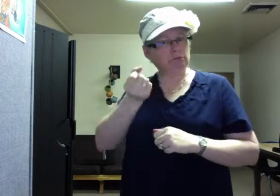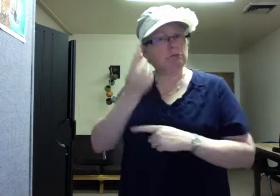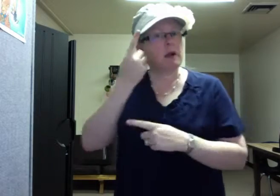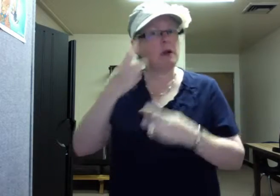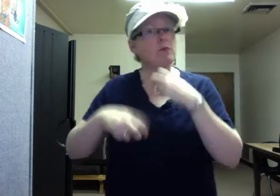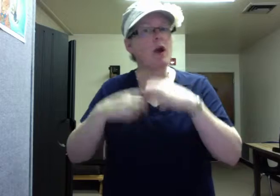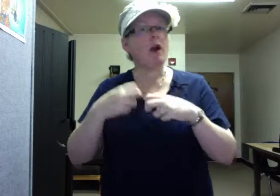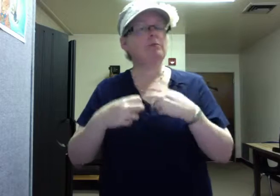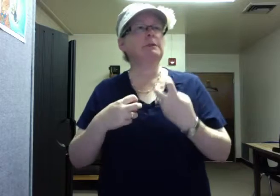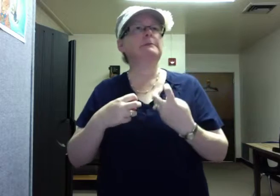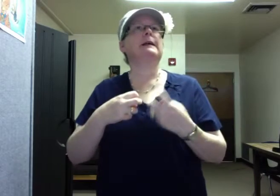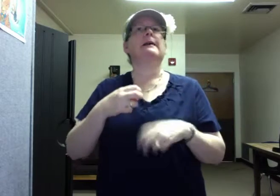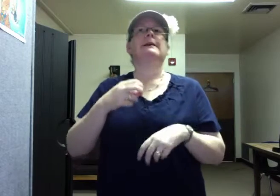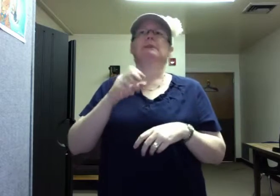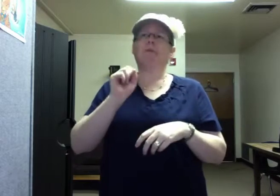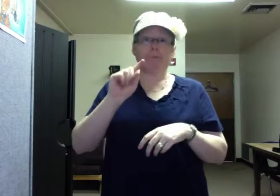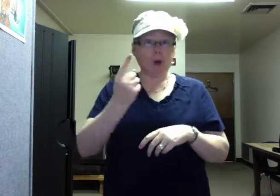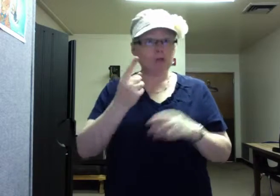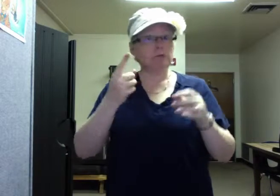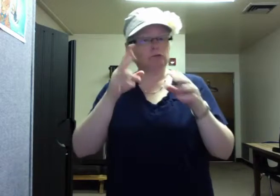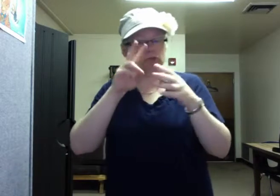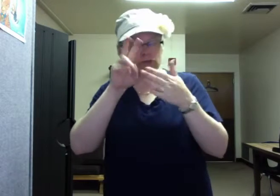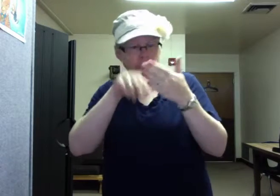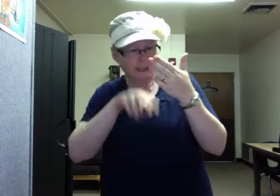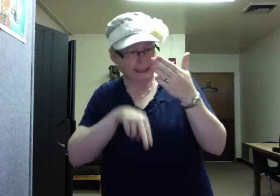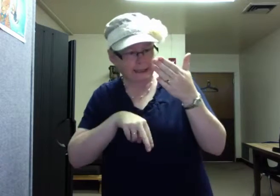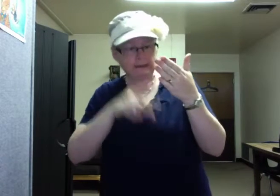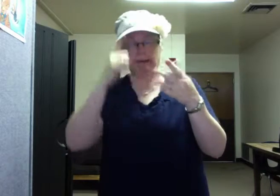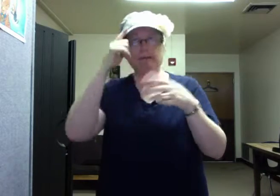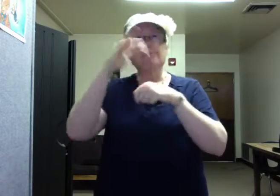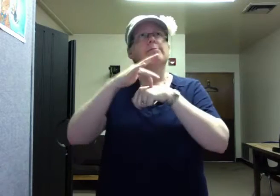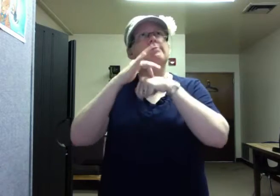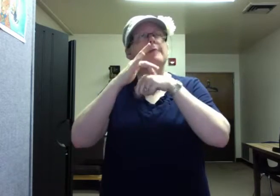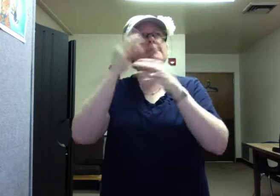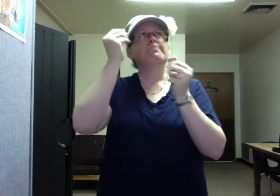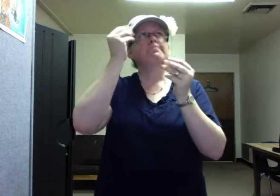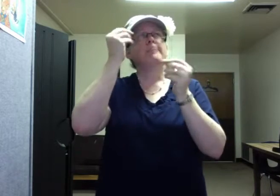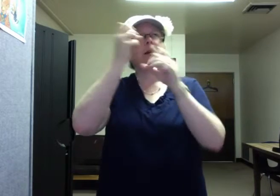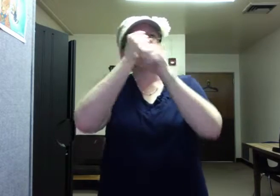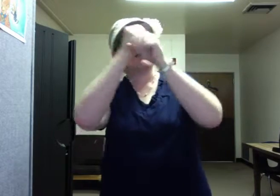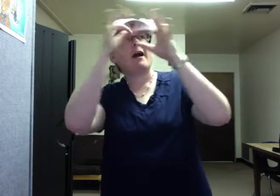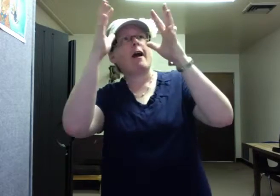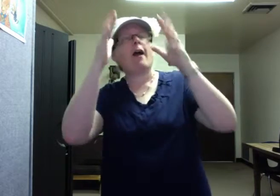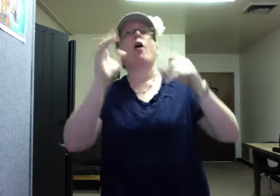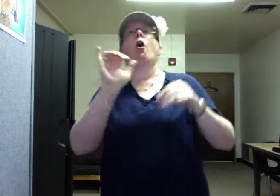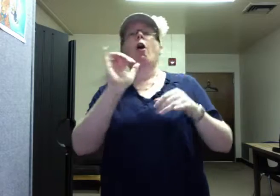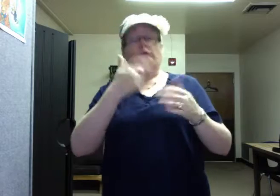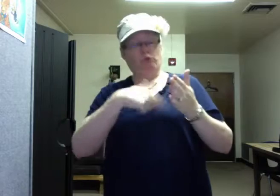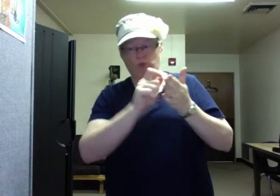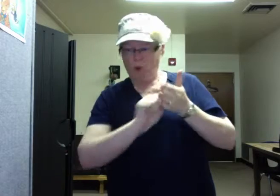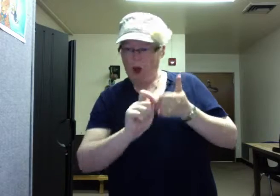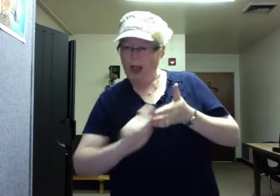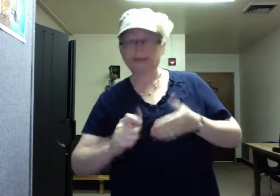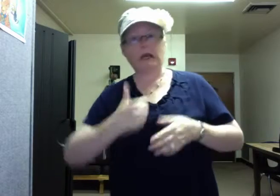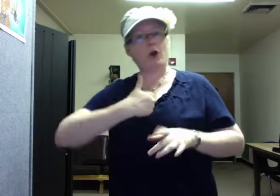we think about it and visualize it, and then we write our solution statement in our own words. Next, we choose our plan. And when